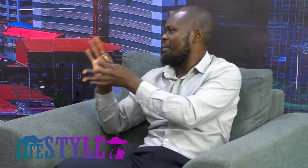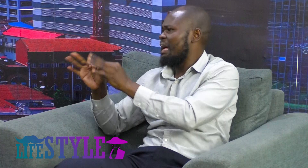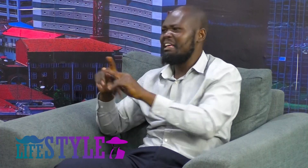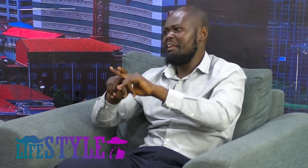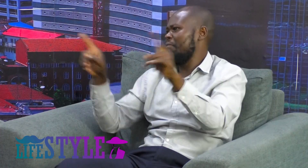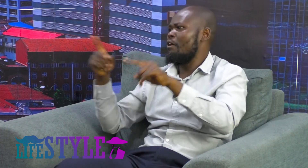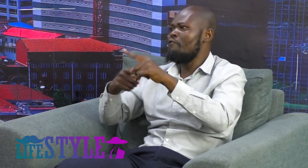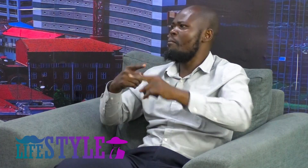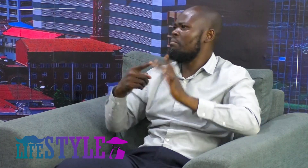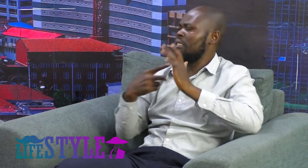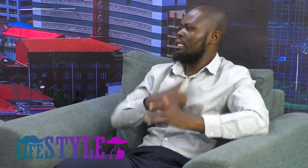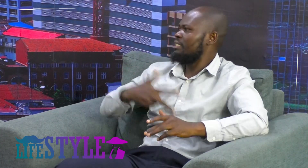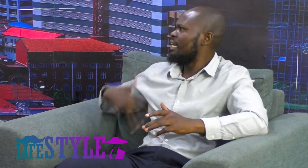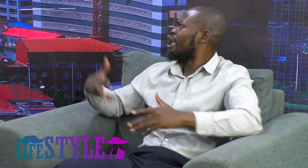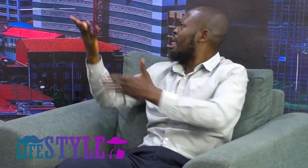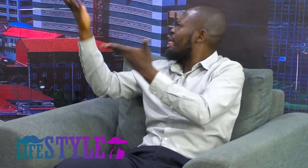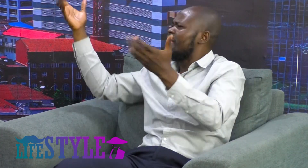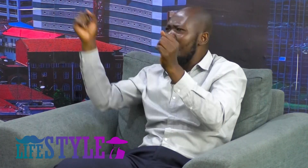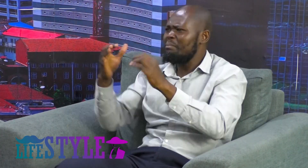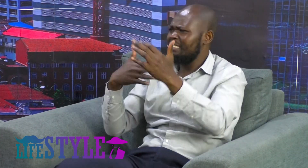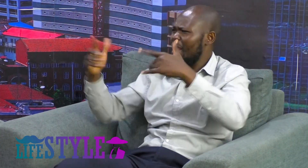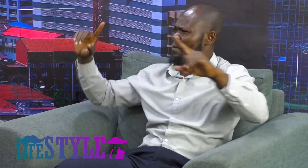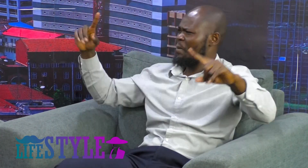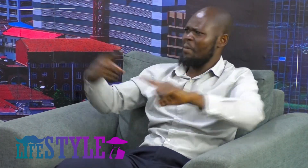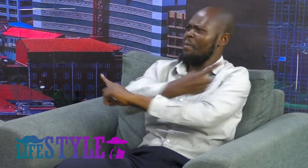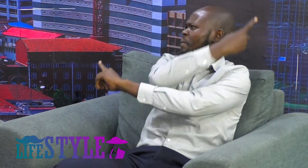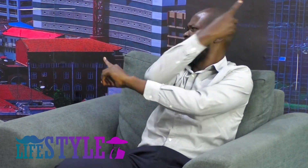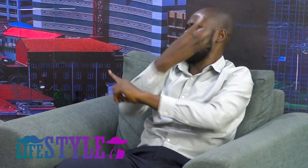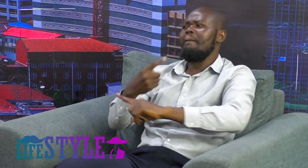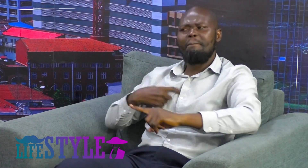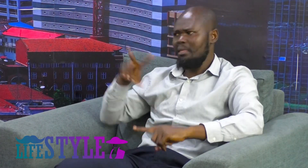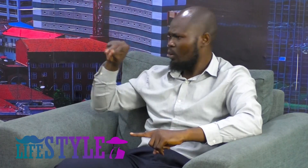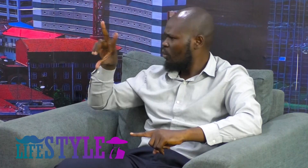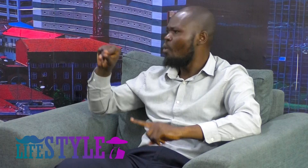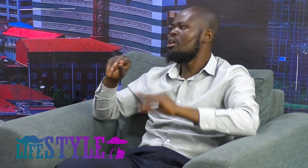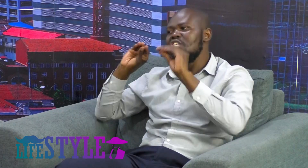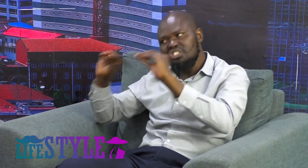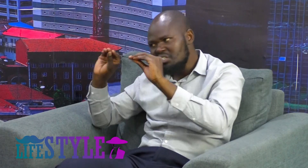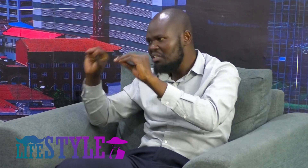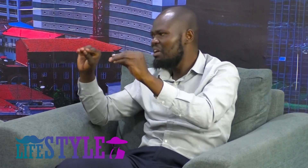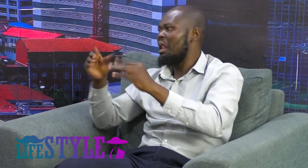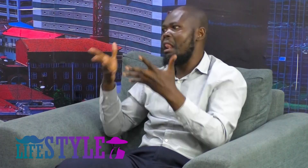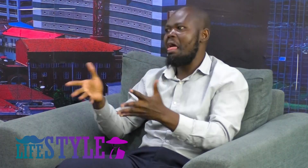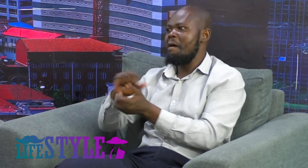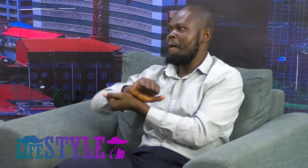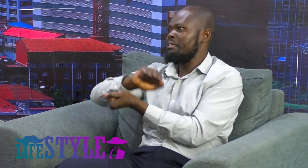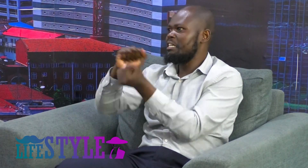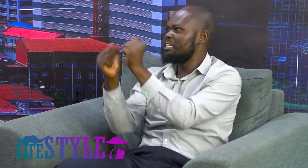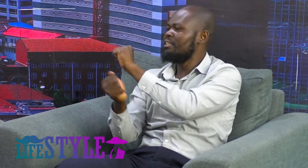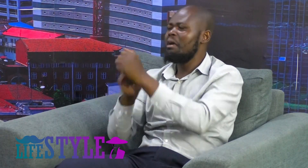there's challenges communicating, but we have interpreters here, people have come, and some have even learned. So the only important thing